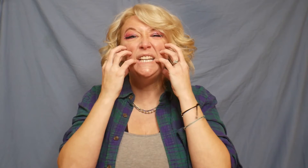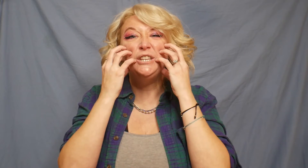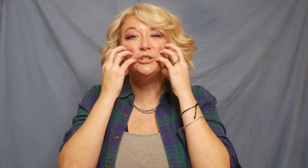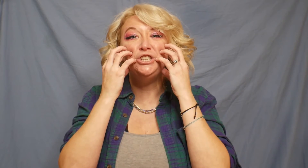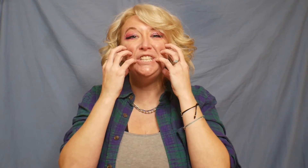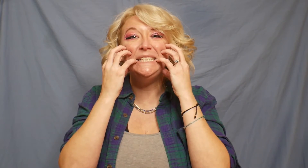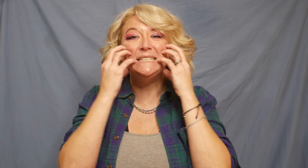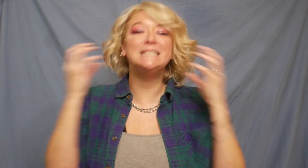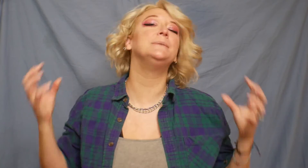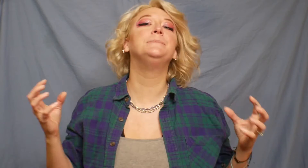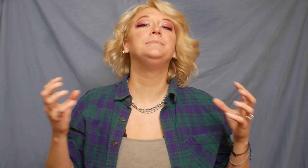their cheeks.